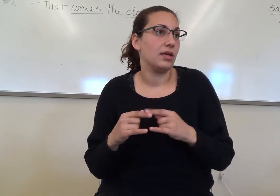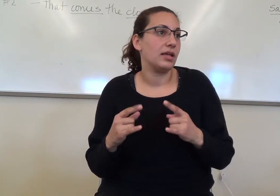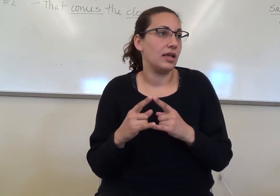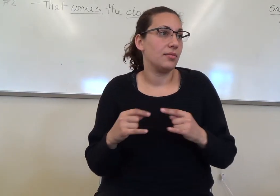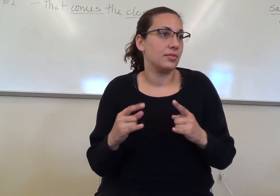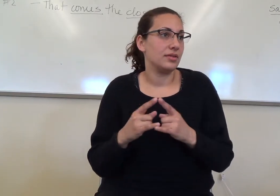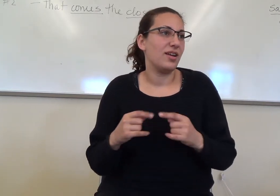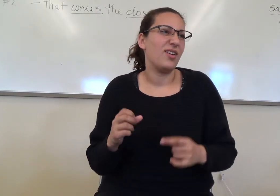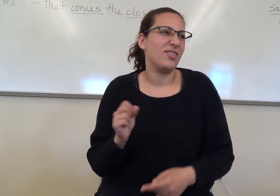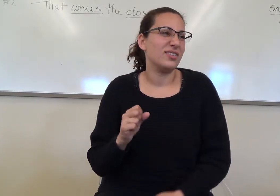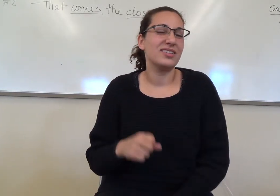and then an